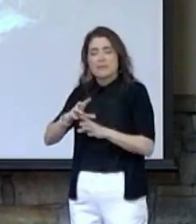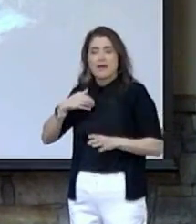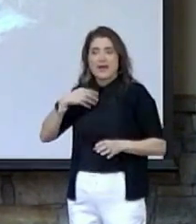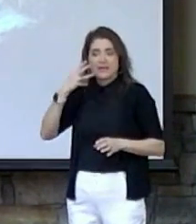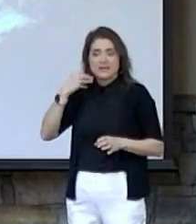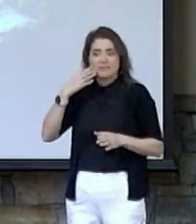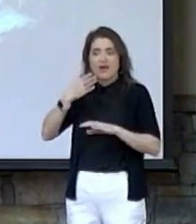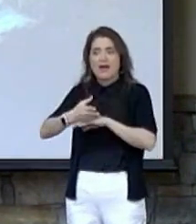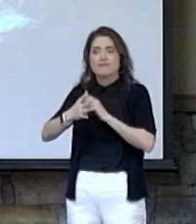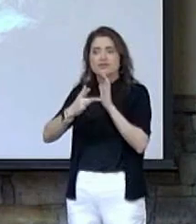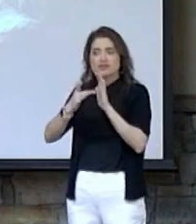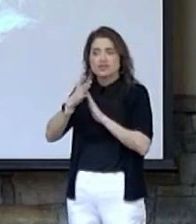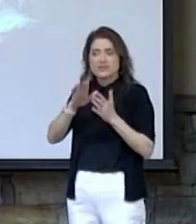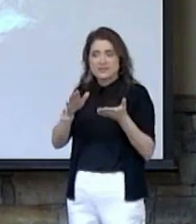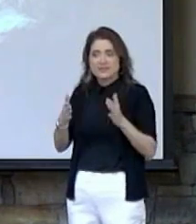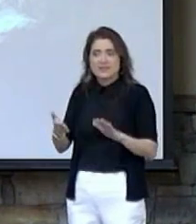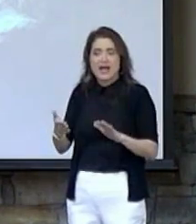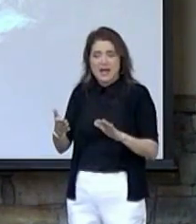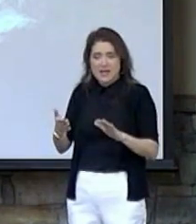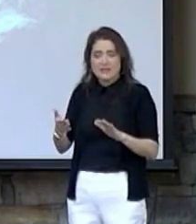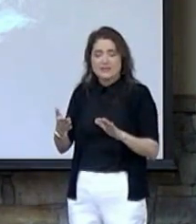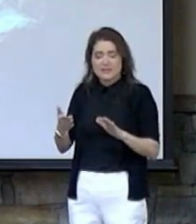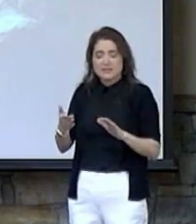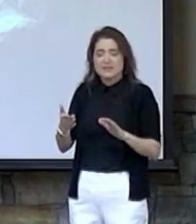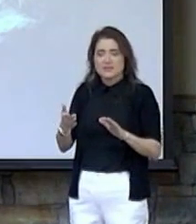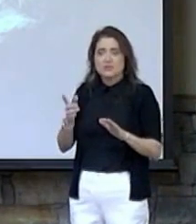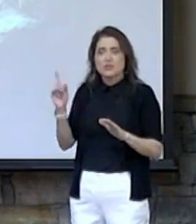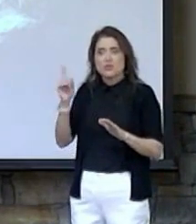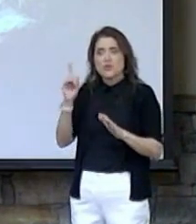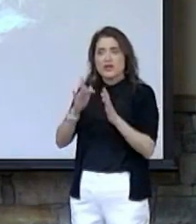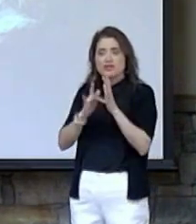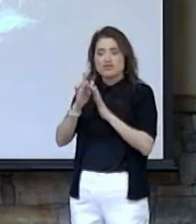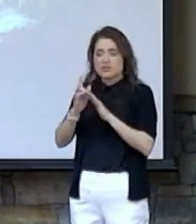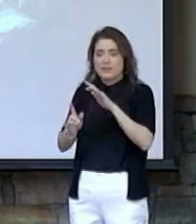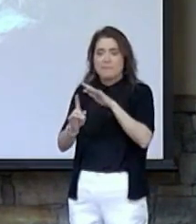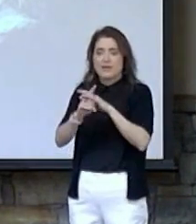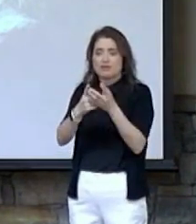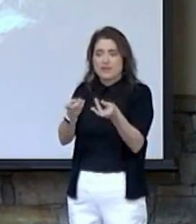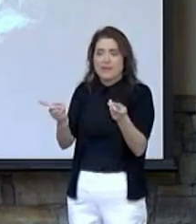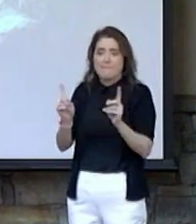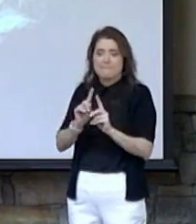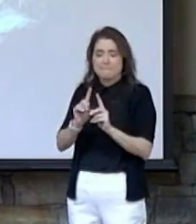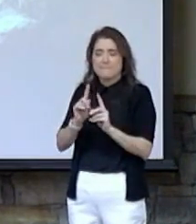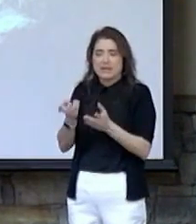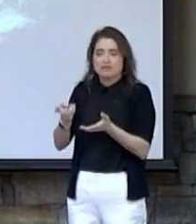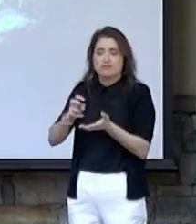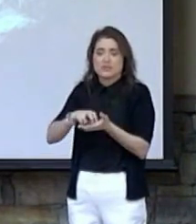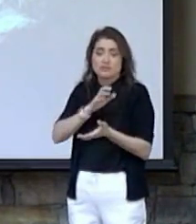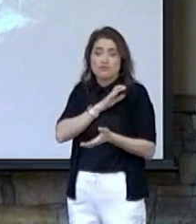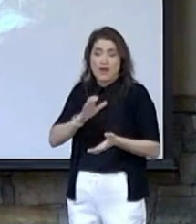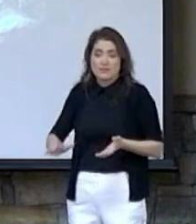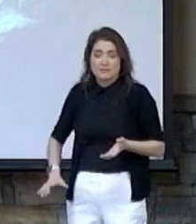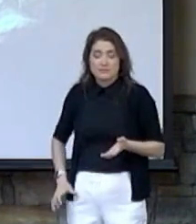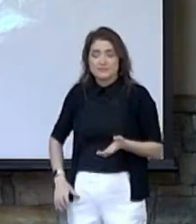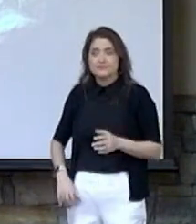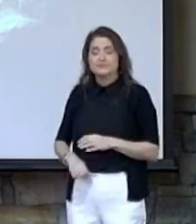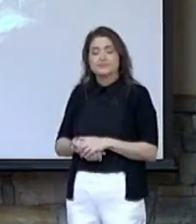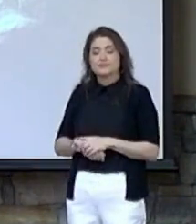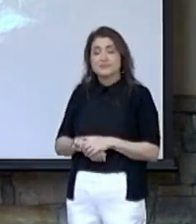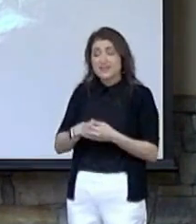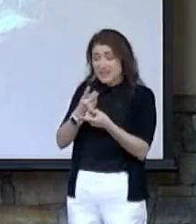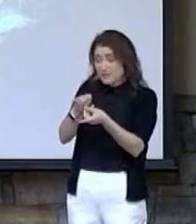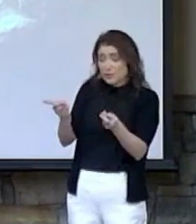after Jesus' death in which Jesus appeared to them as the risen Christ. Even those